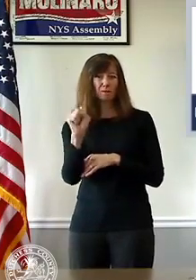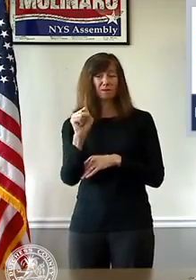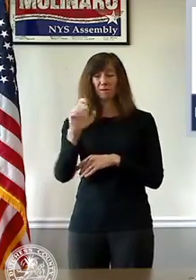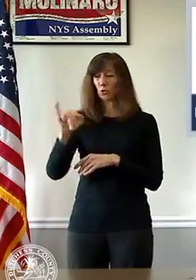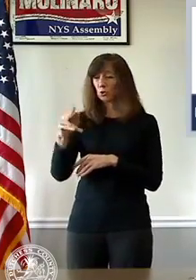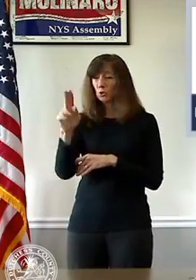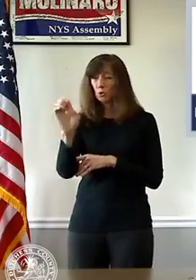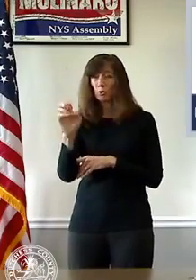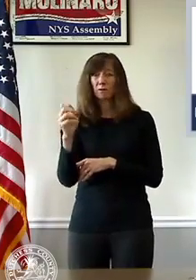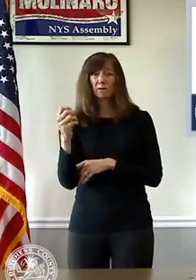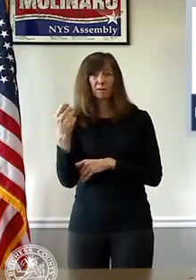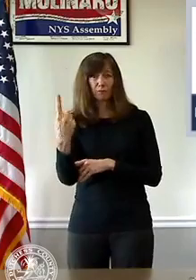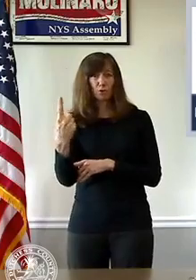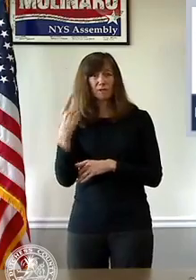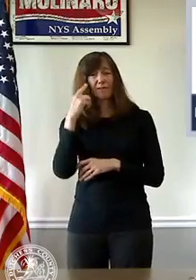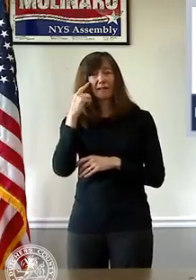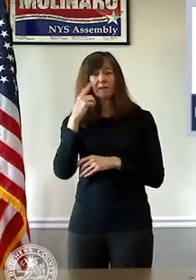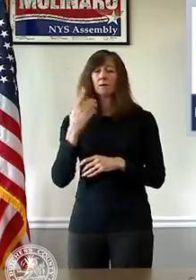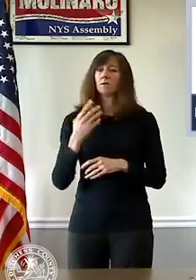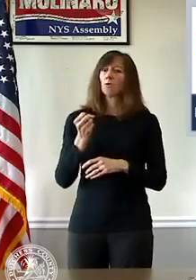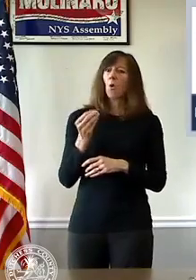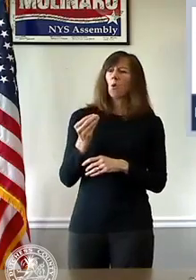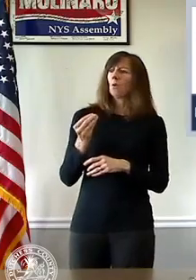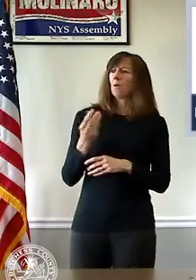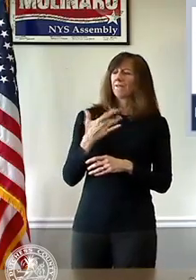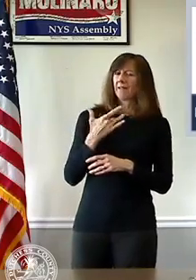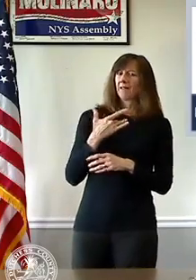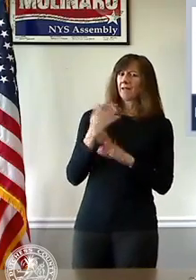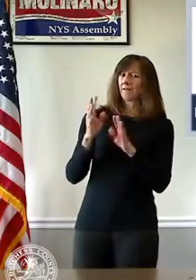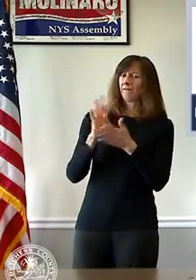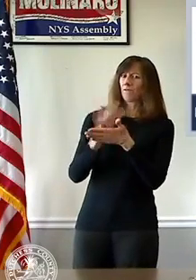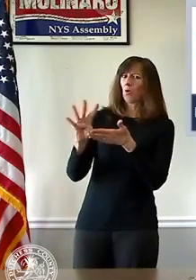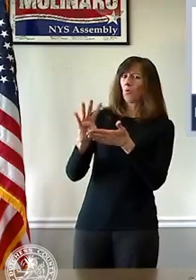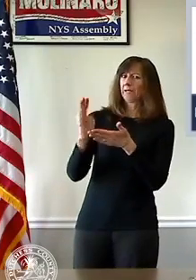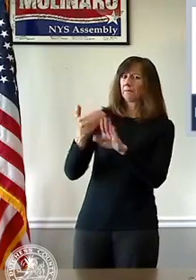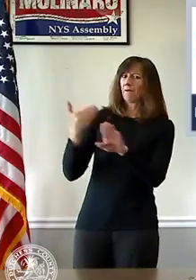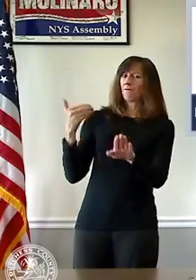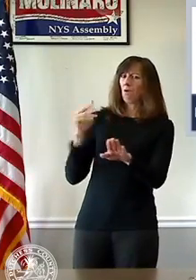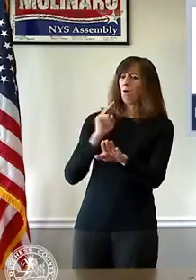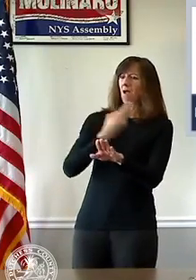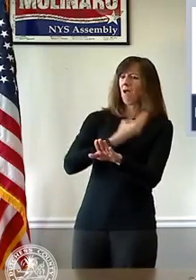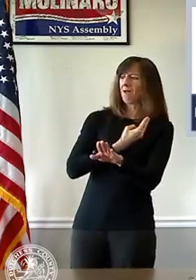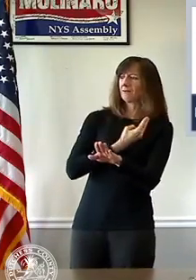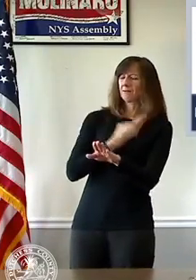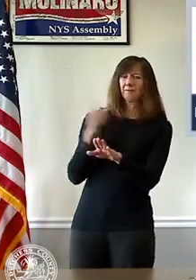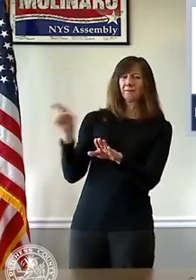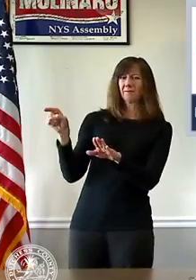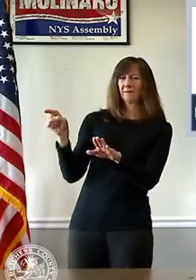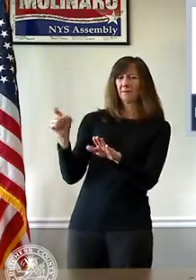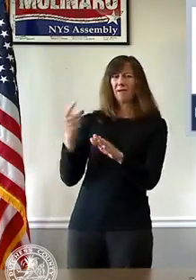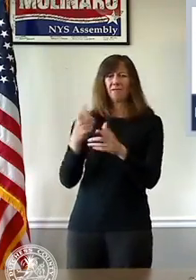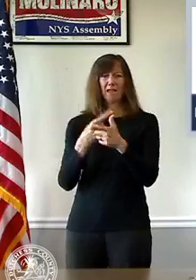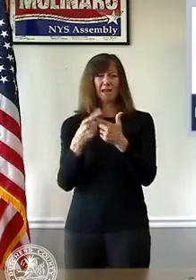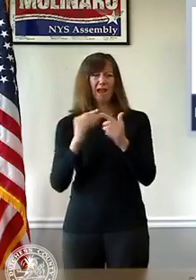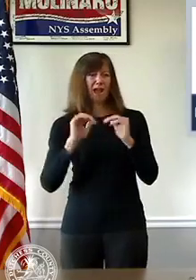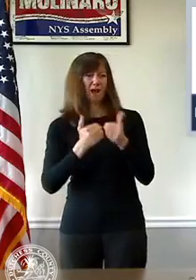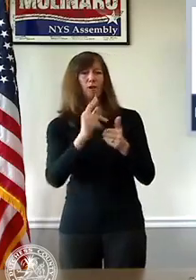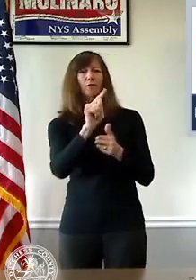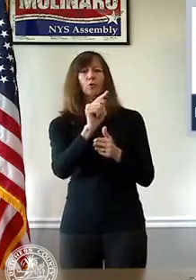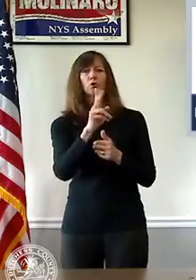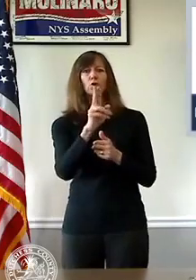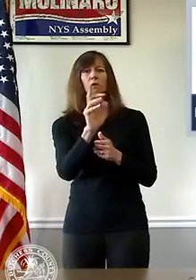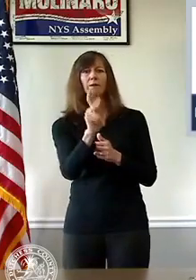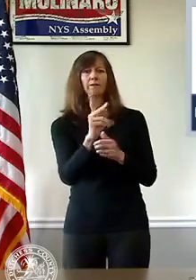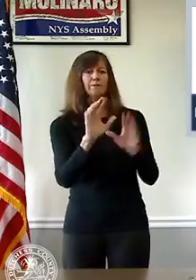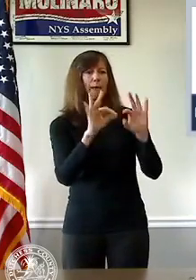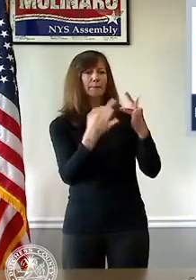ahead, how do we expect the Turk family and Splashdown to spend $500,000 to open up a month from now? And what is the logic when the governor